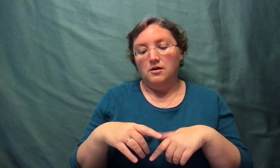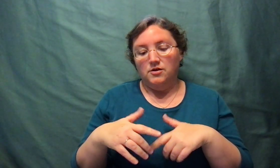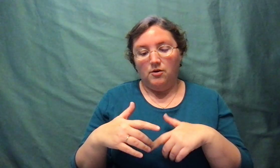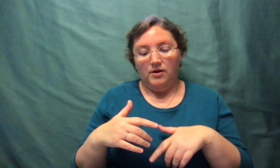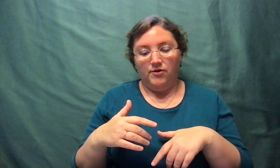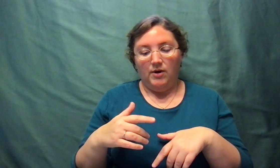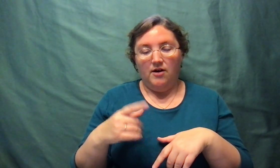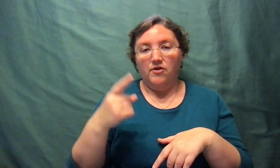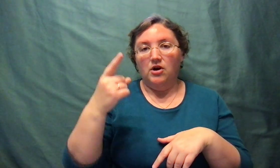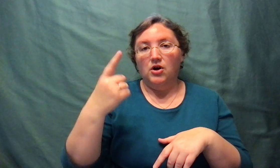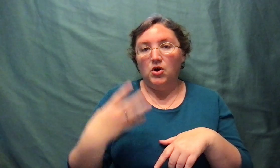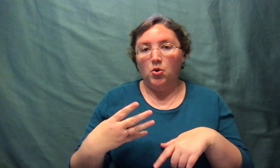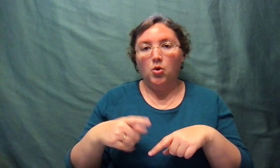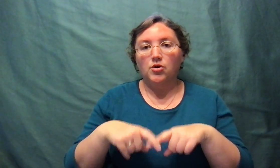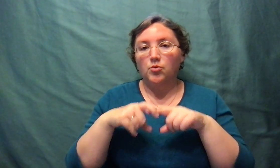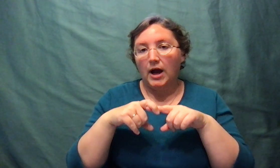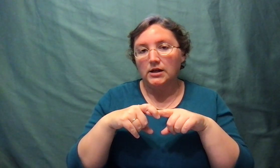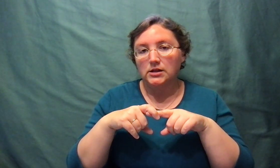So if you have a quarter rest,